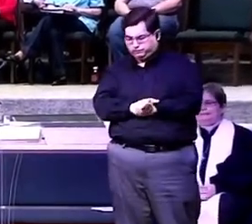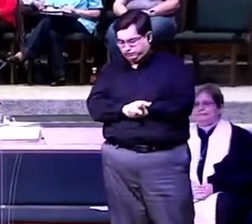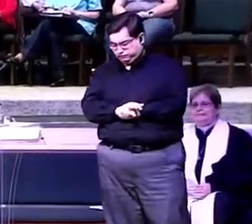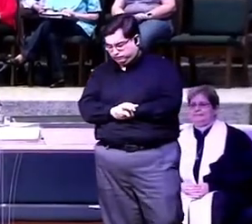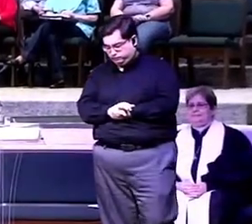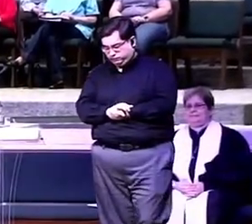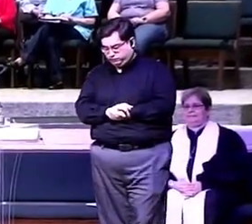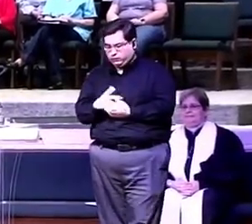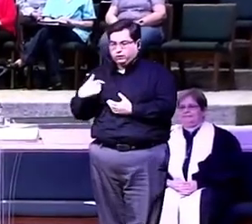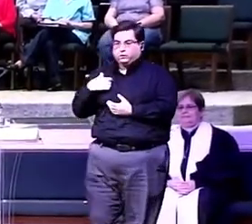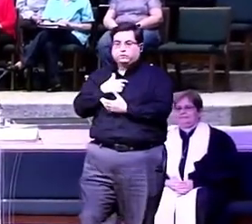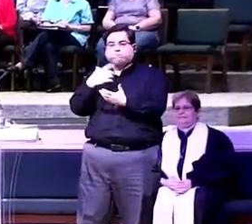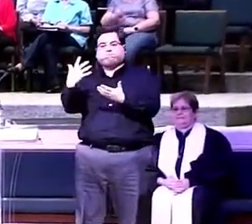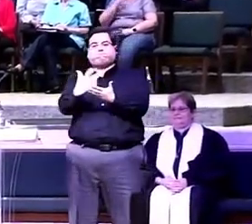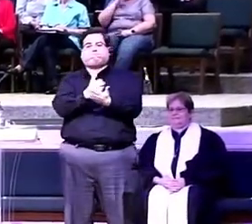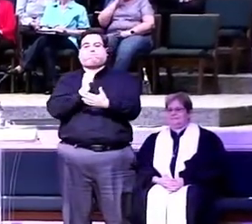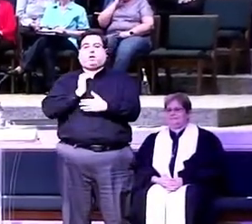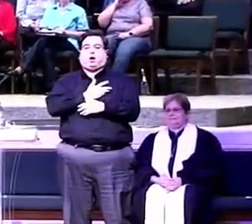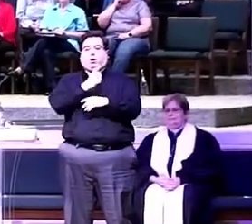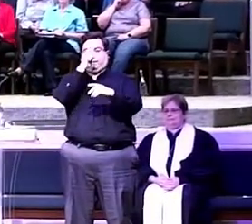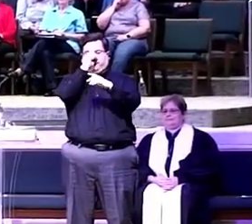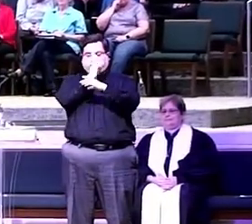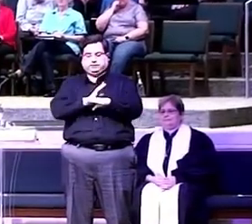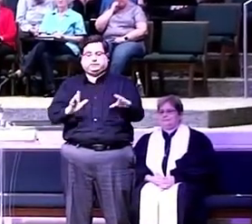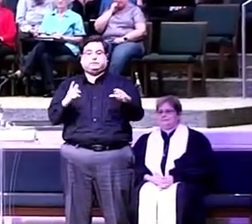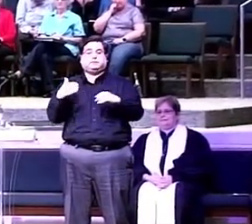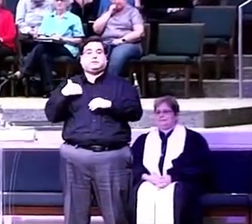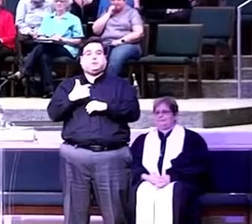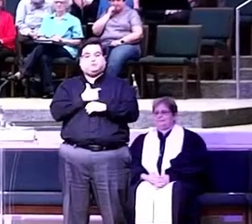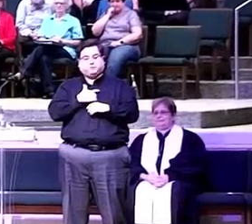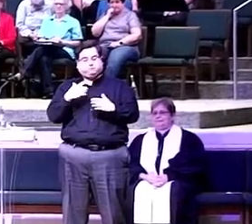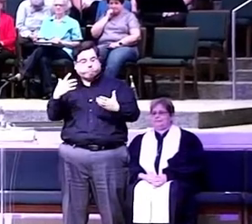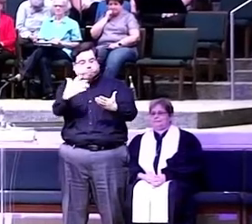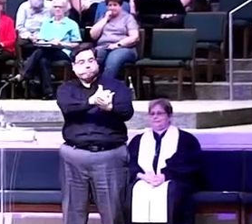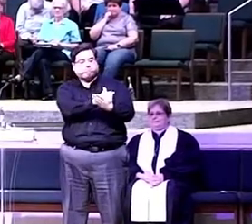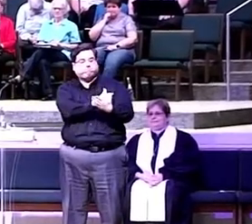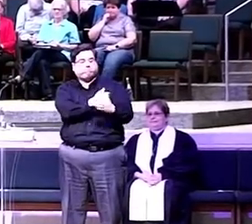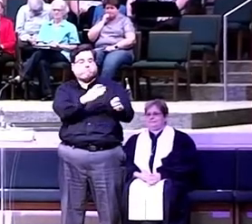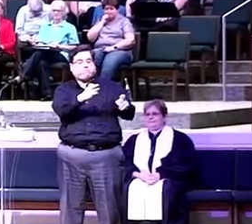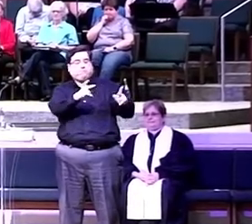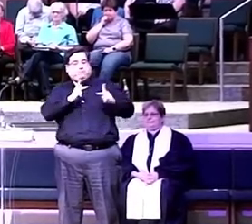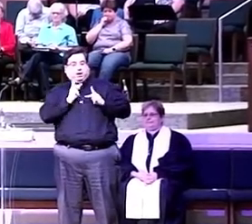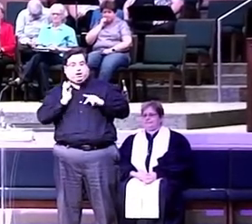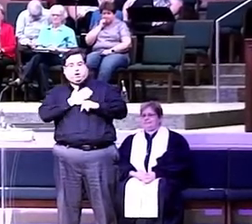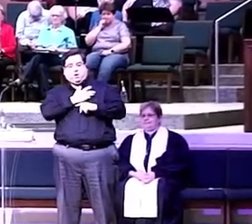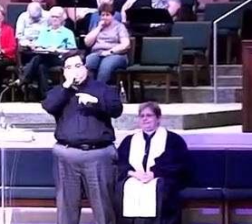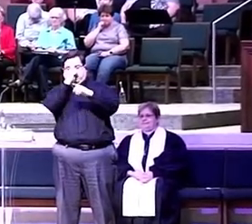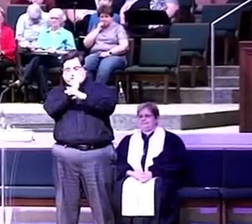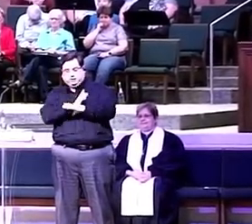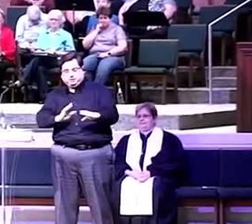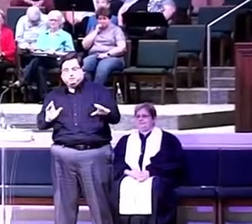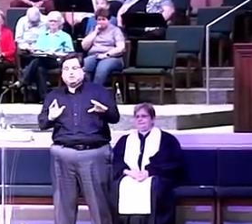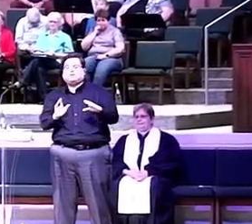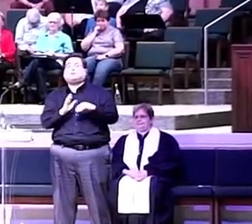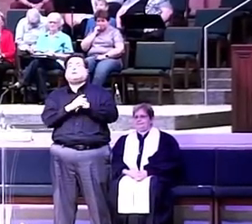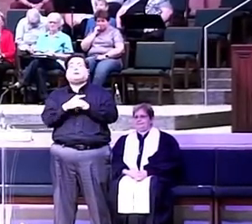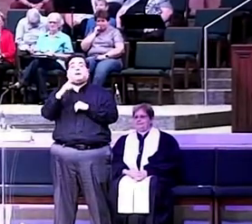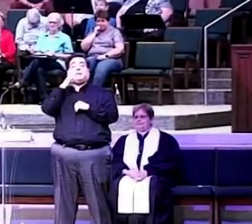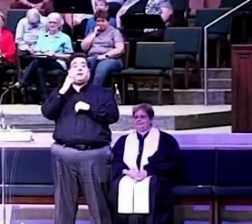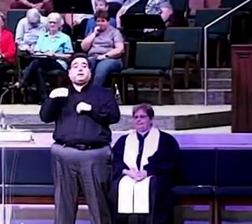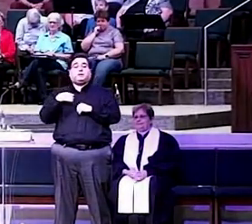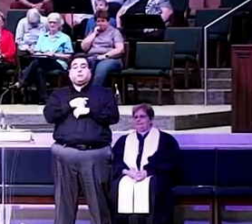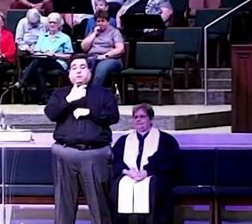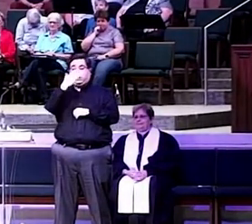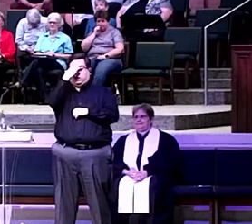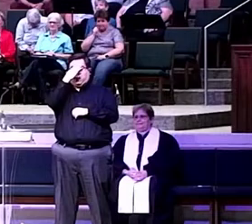We take back our peace. We take it back. We take back our peace because we